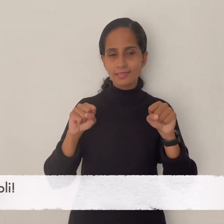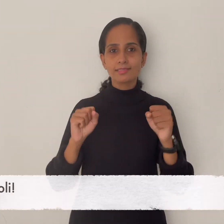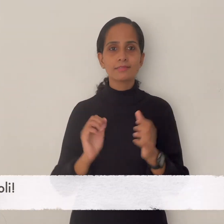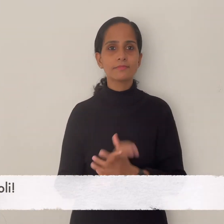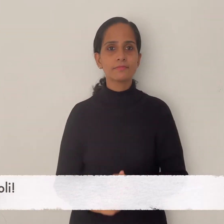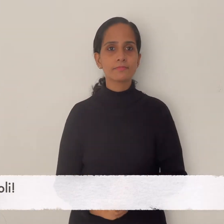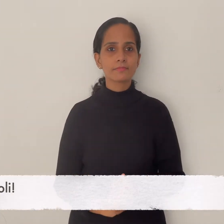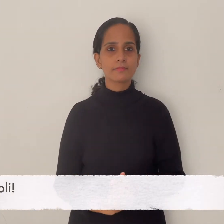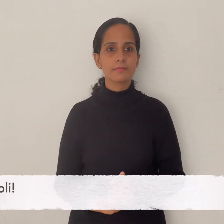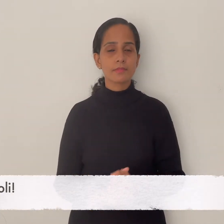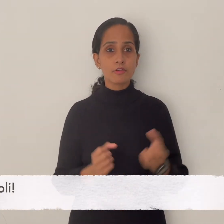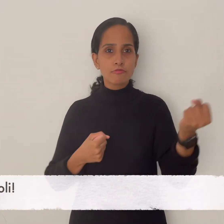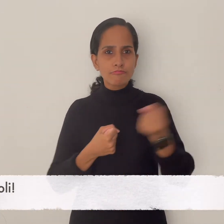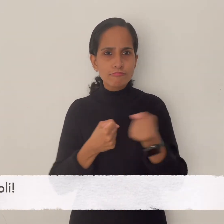called Holi.